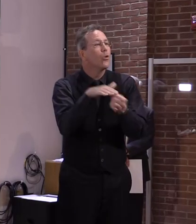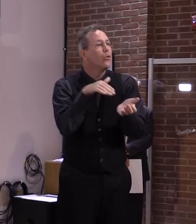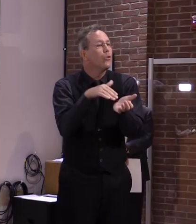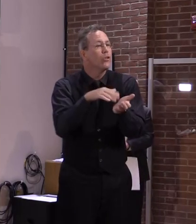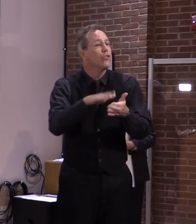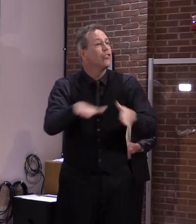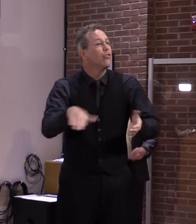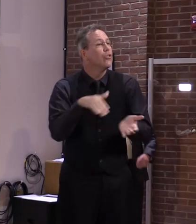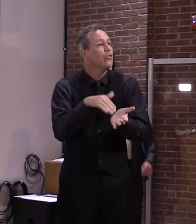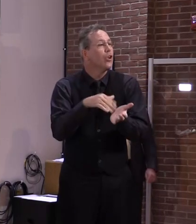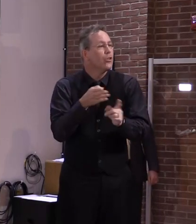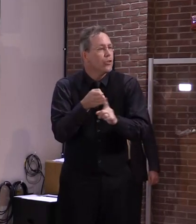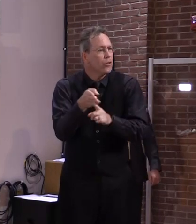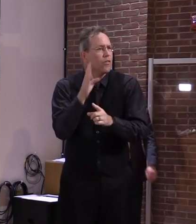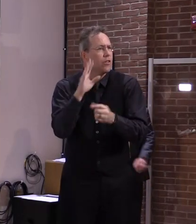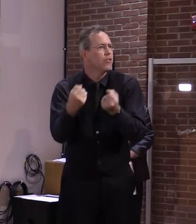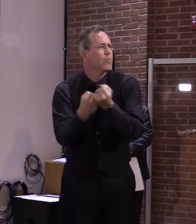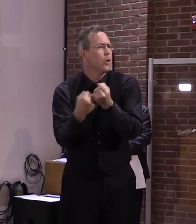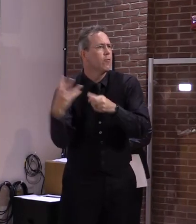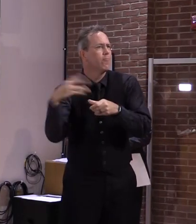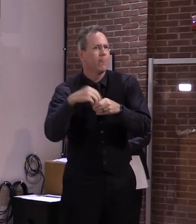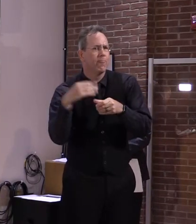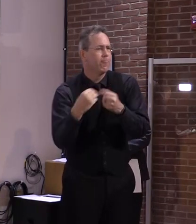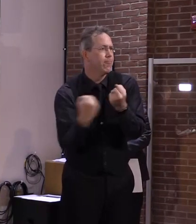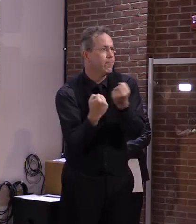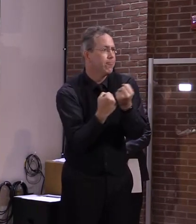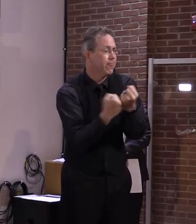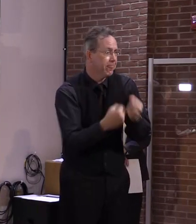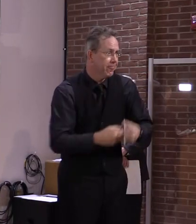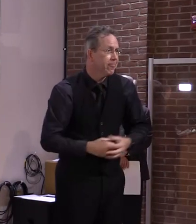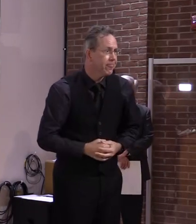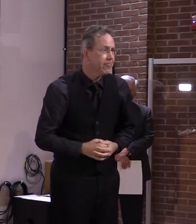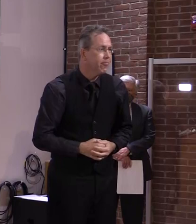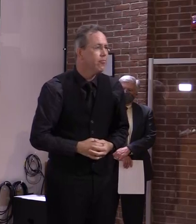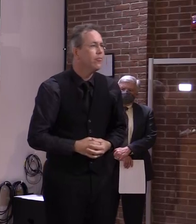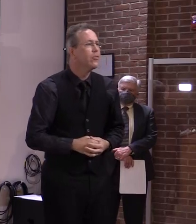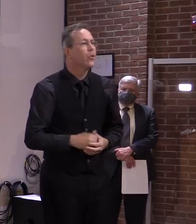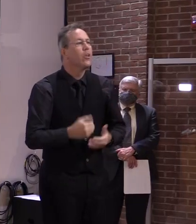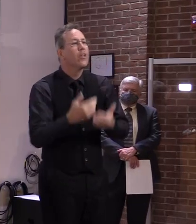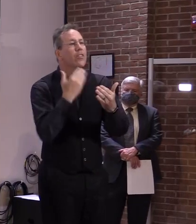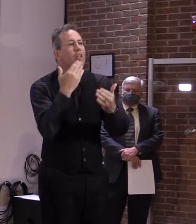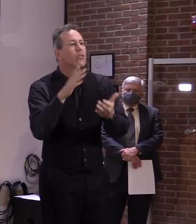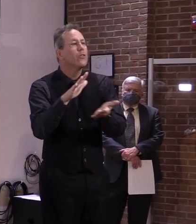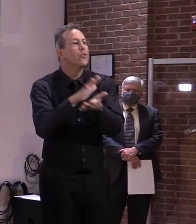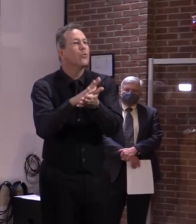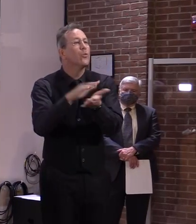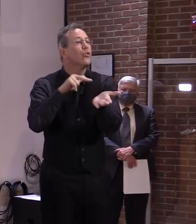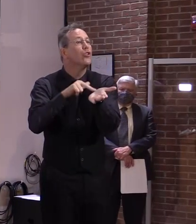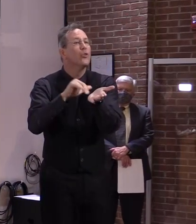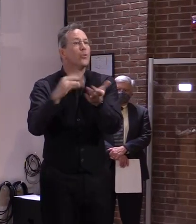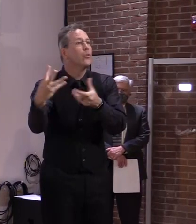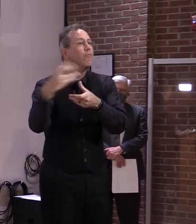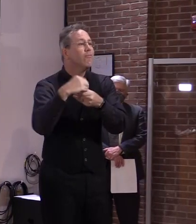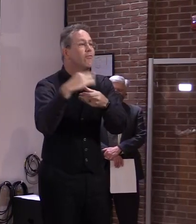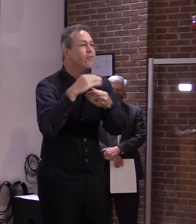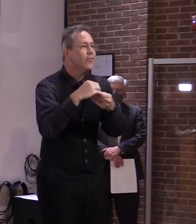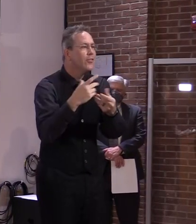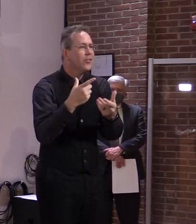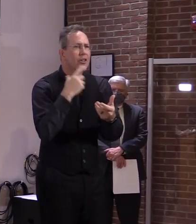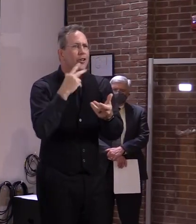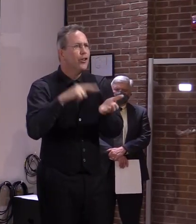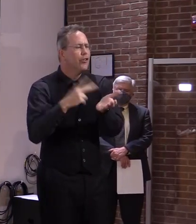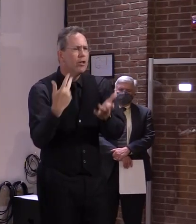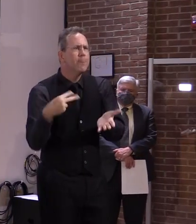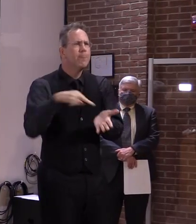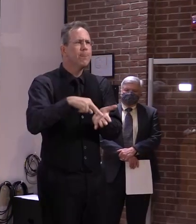this very important initiative. I also want to thank our school nurses for their leadership in this effort. Their work has been outstanding throughout